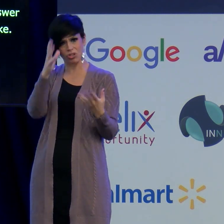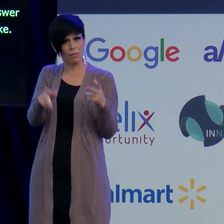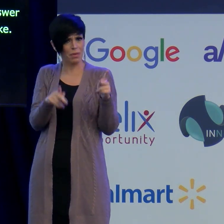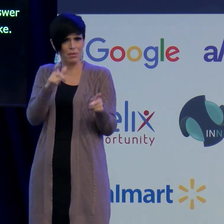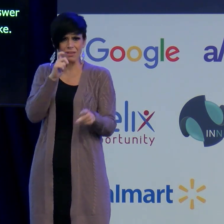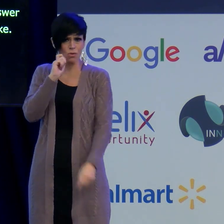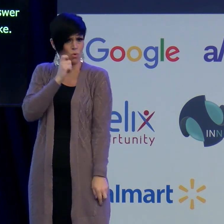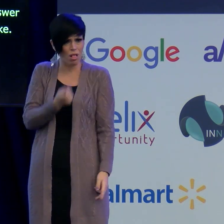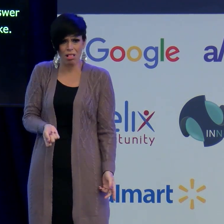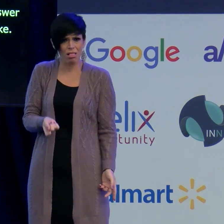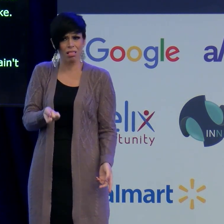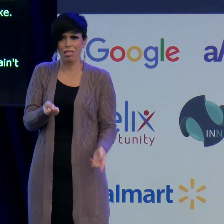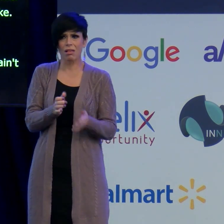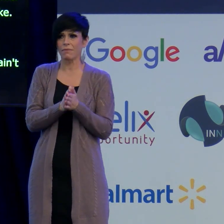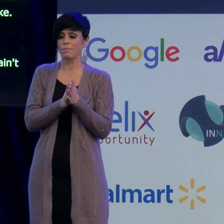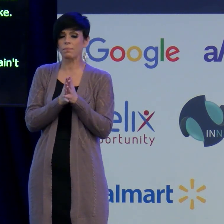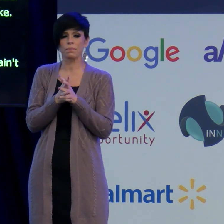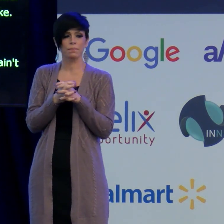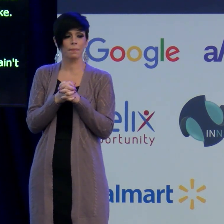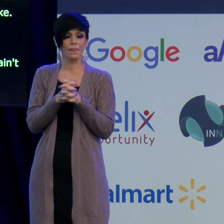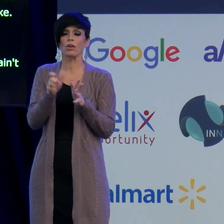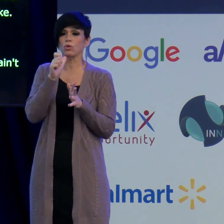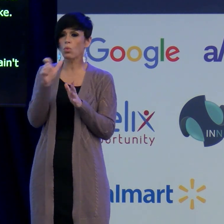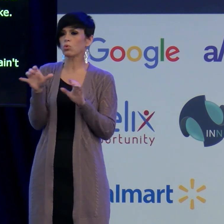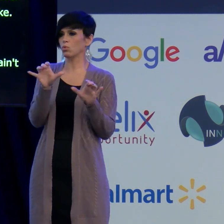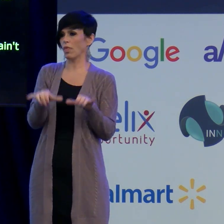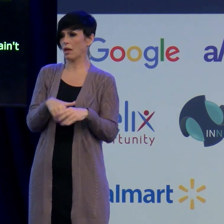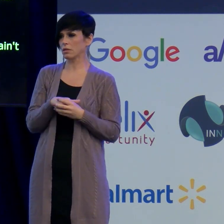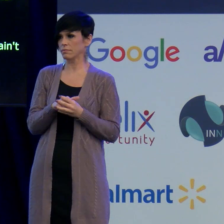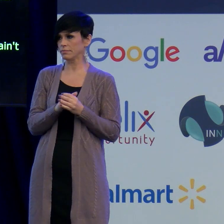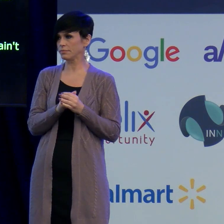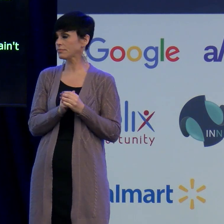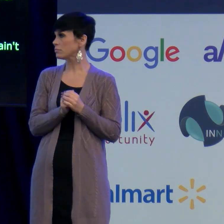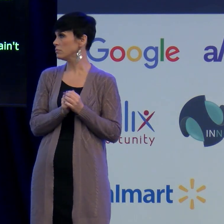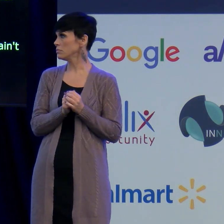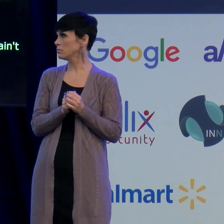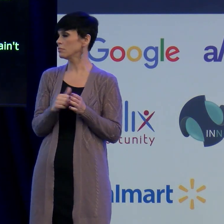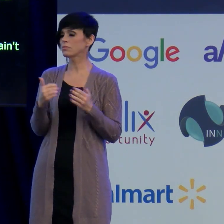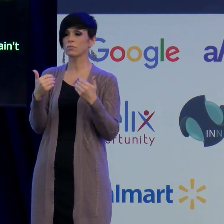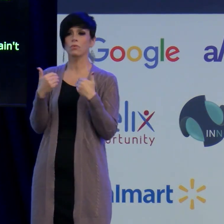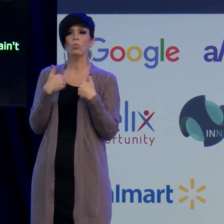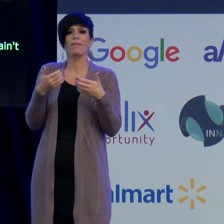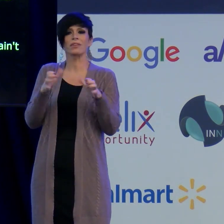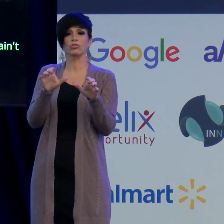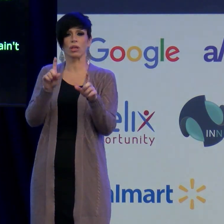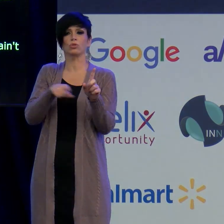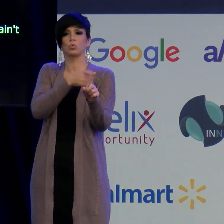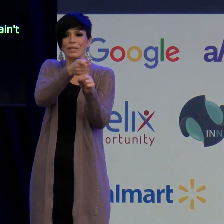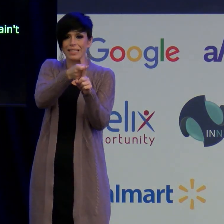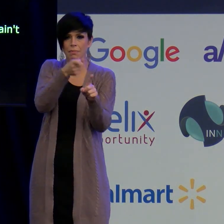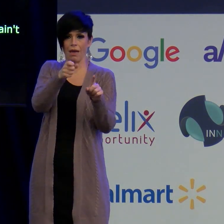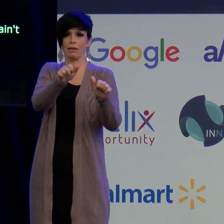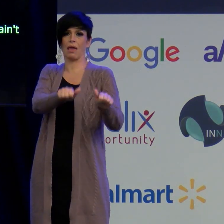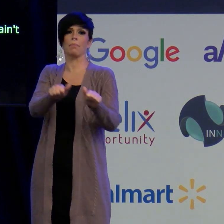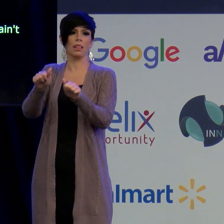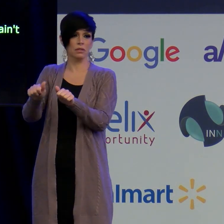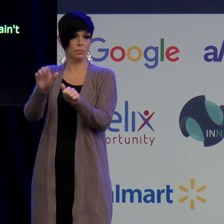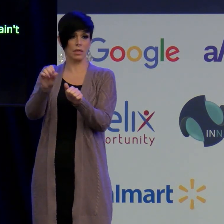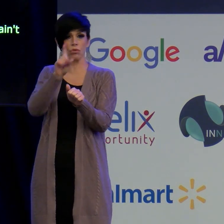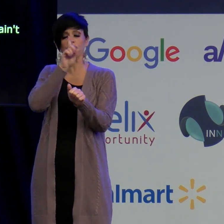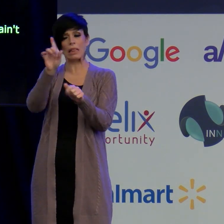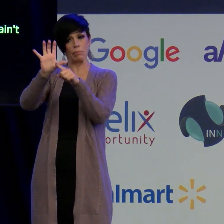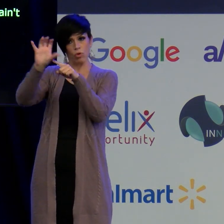folks? Let's not do that. We have the chance to impact ableism in a